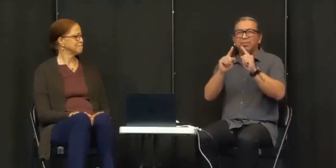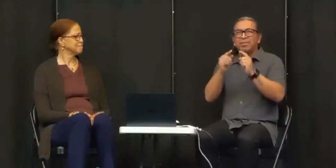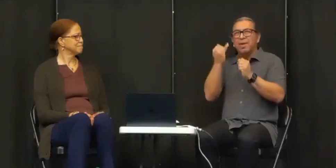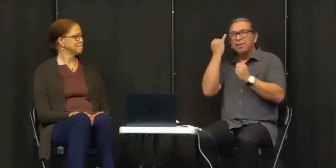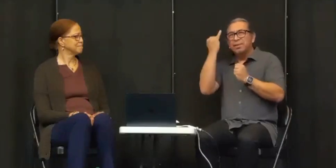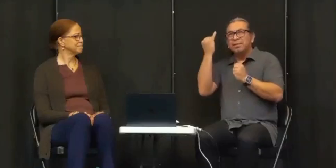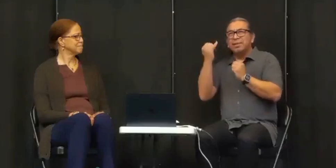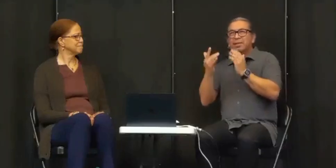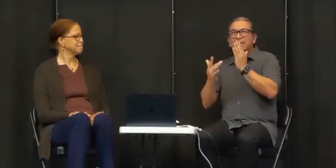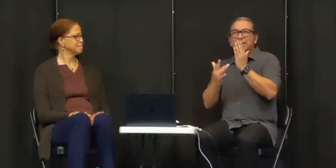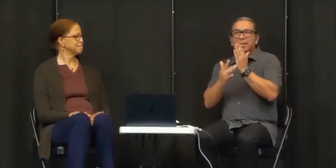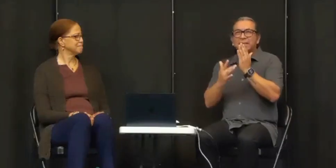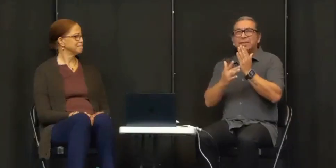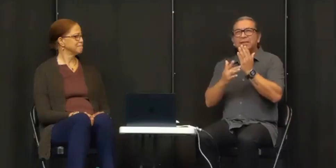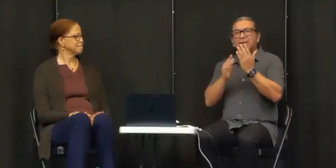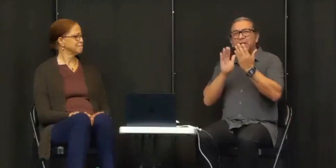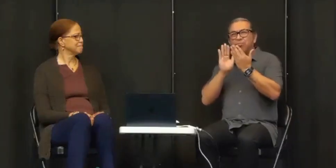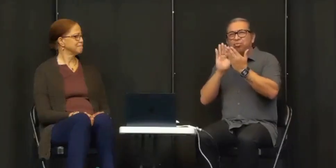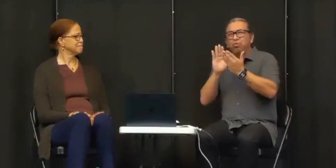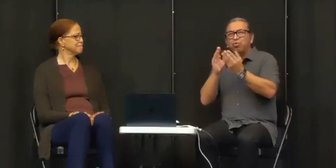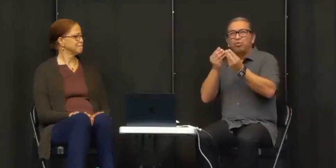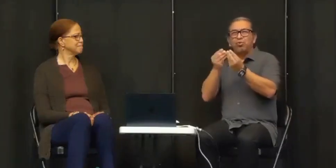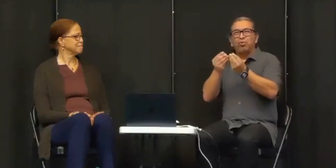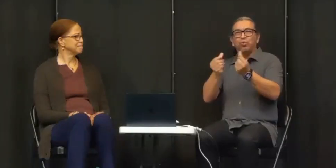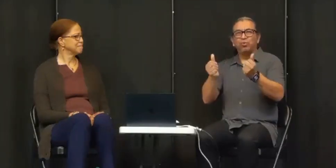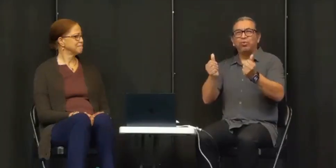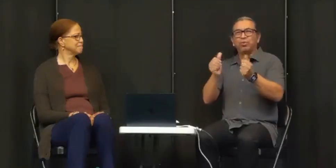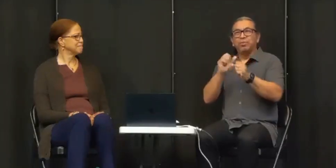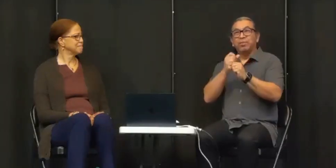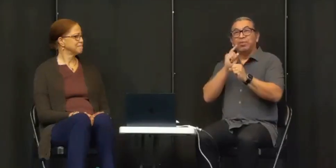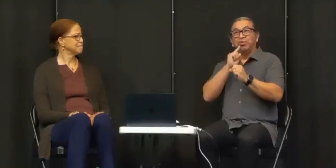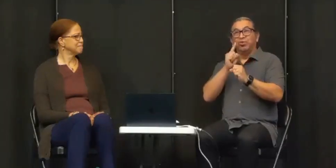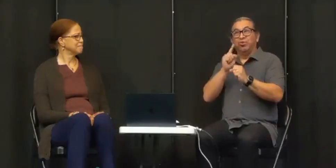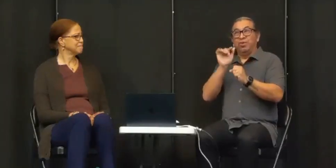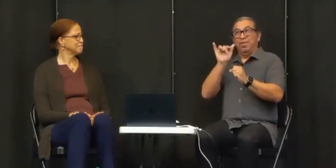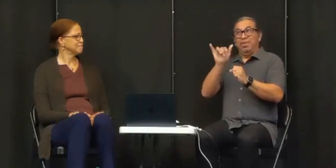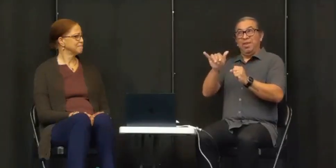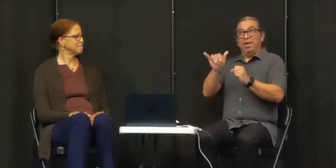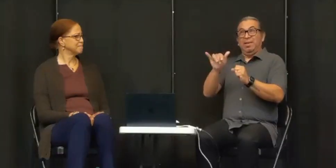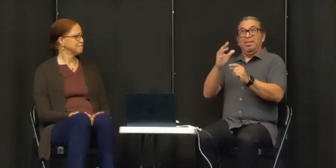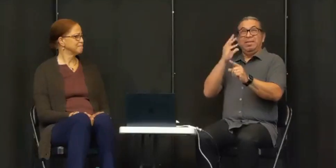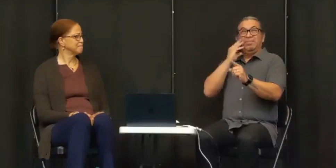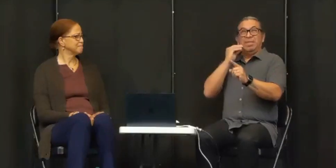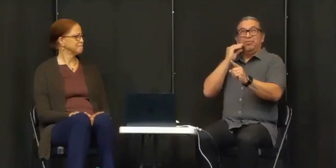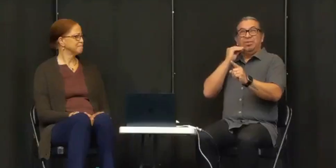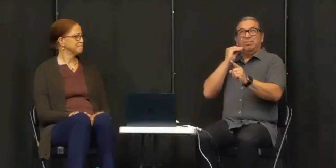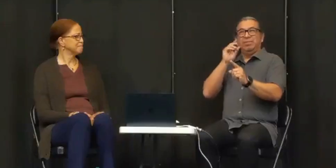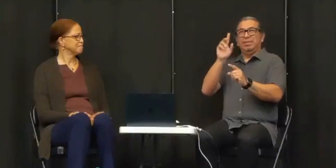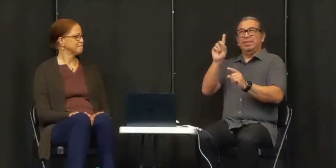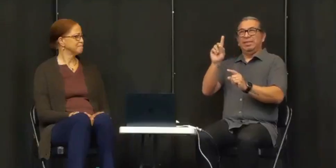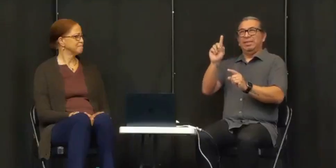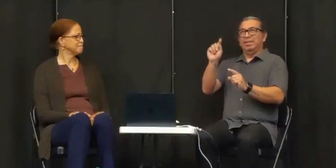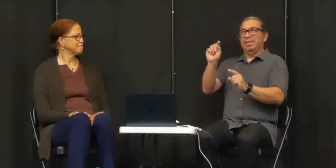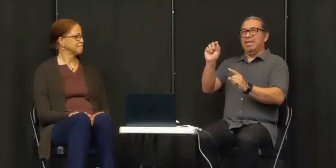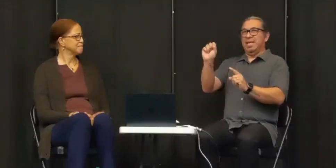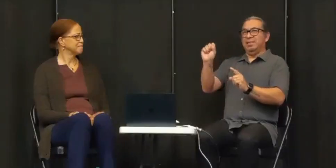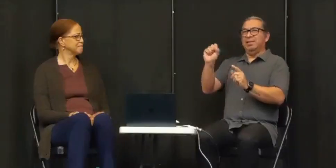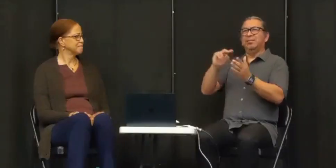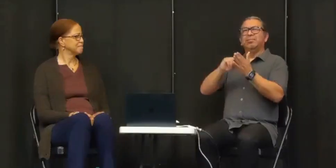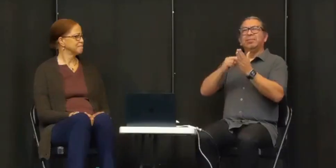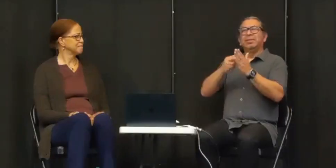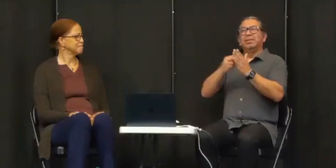experience. I feel blessed to have many different ideas, technology, approaches for some solutions now. Make sure that